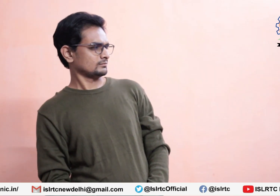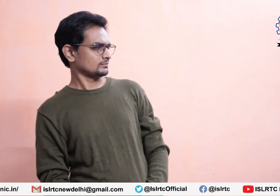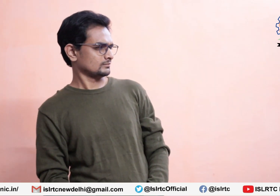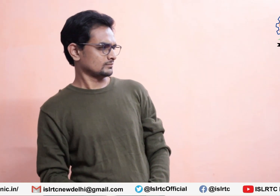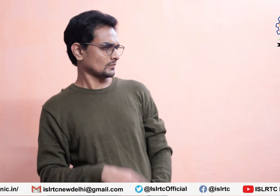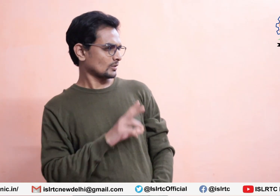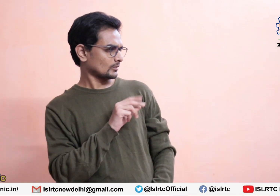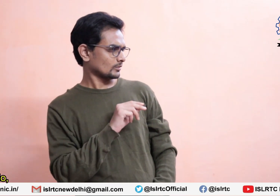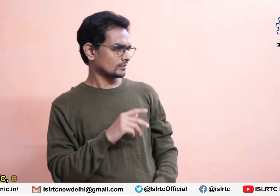No,